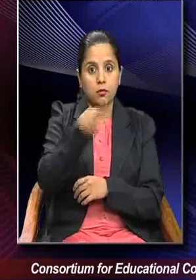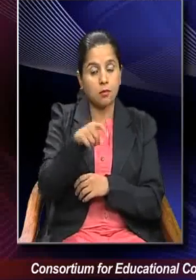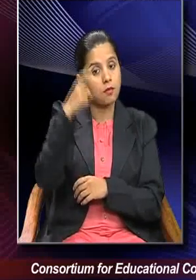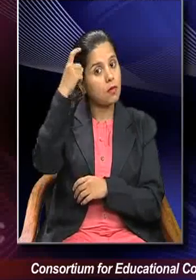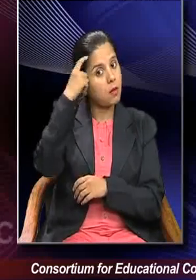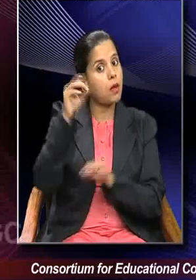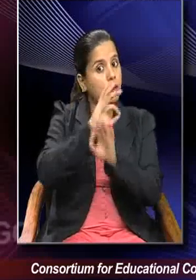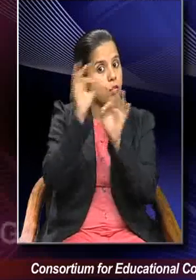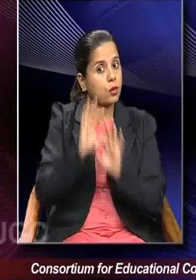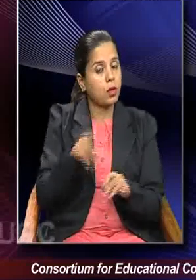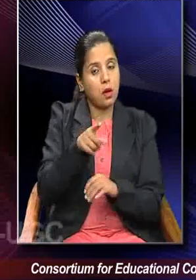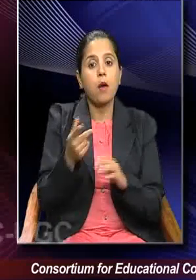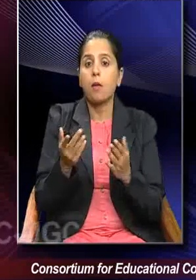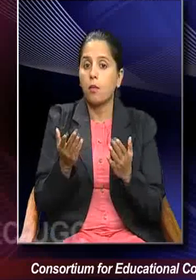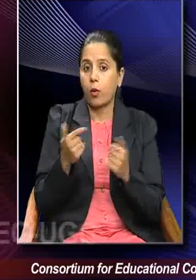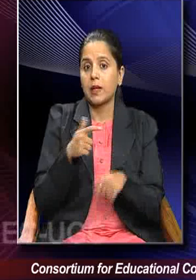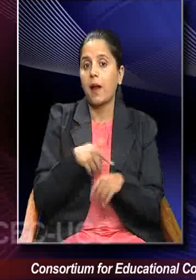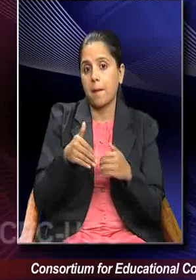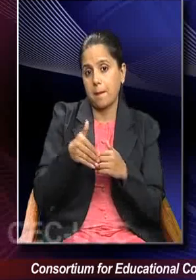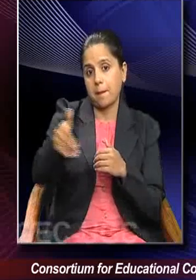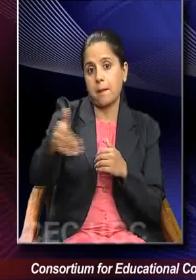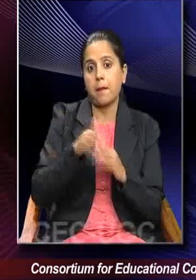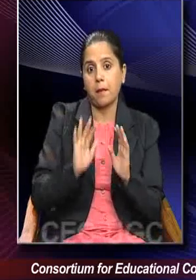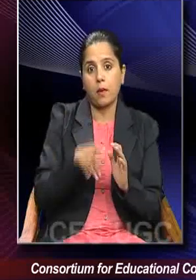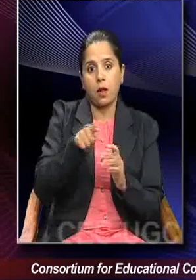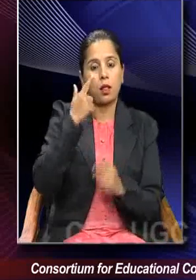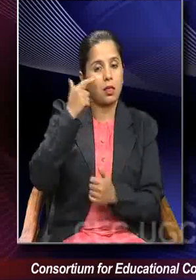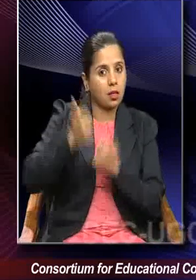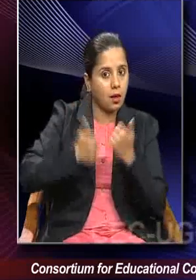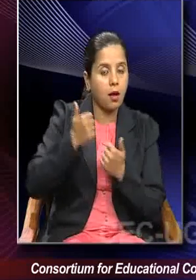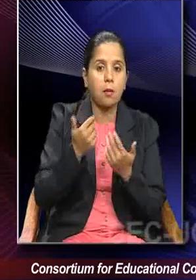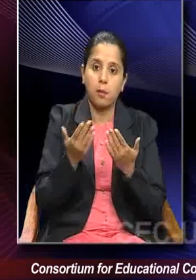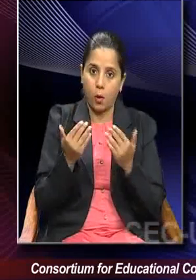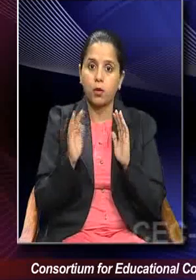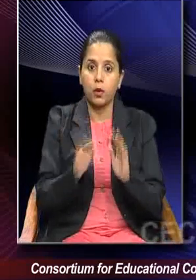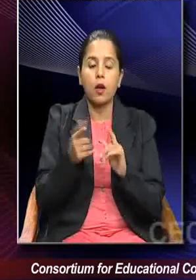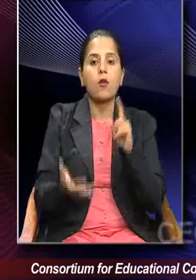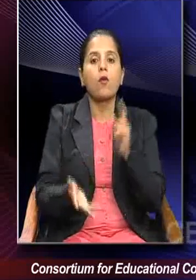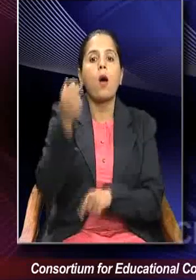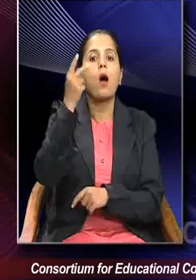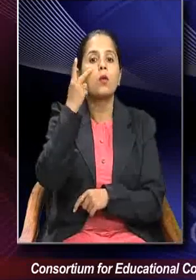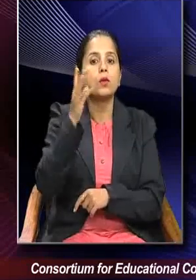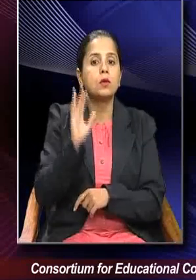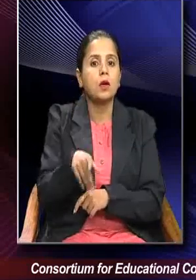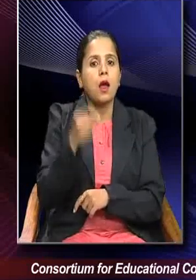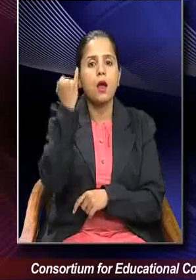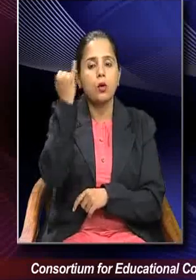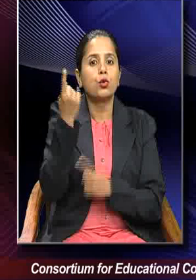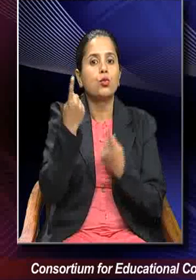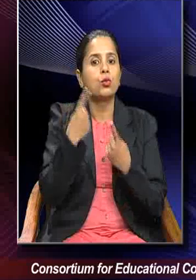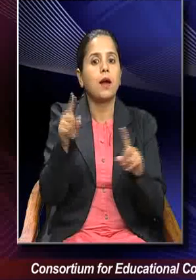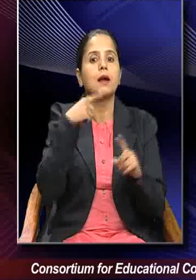mind that it could take time and experimentation to find the ideal set